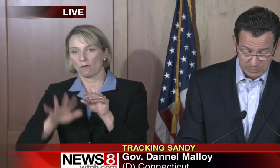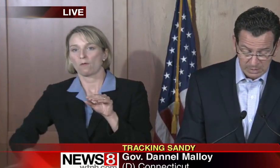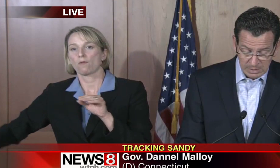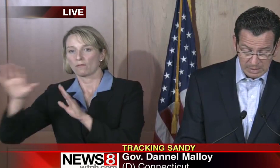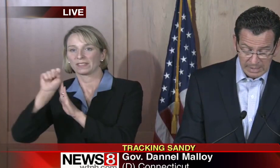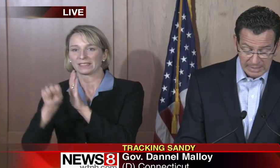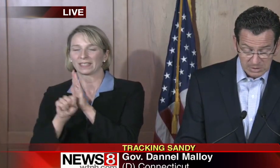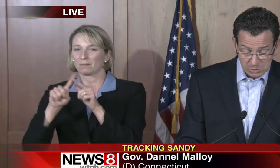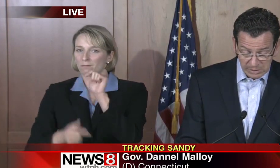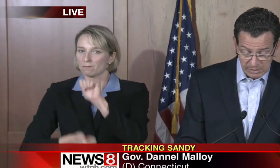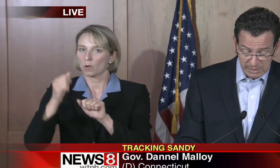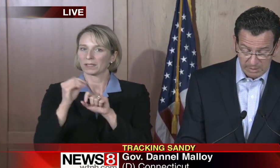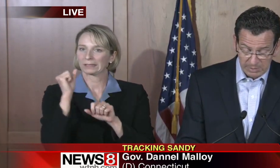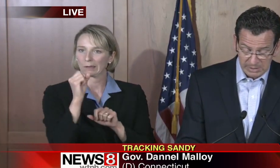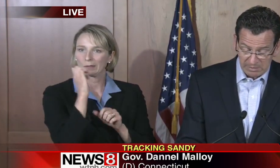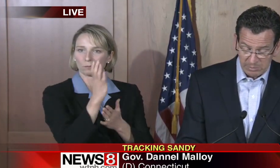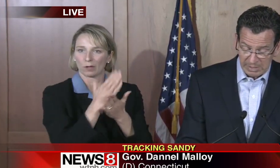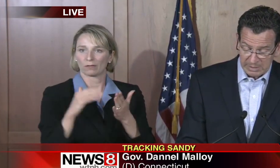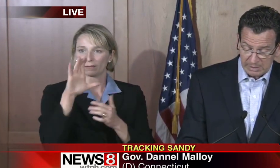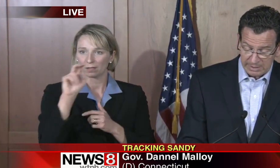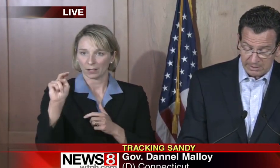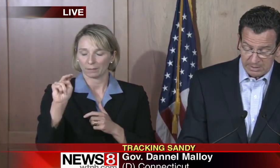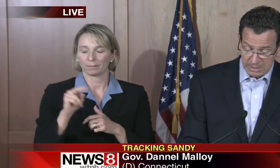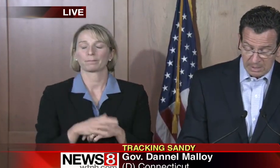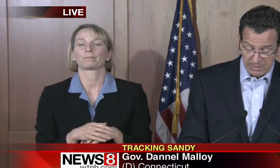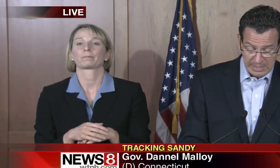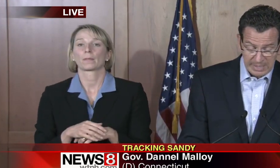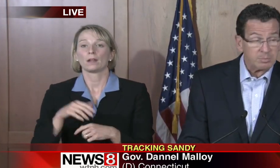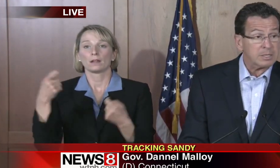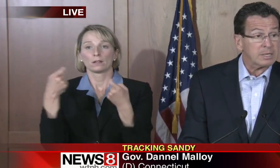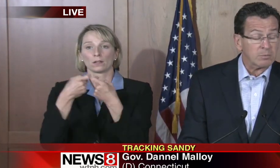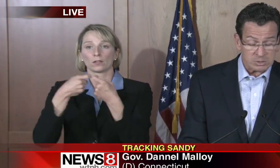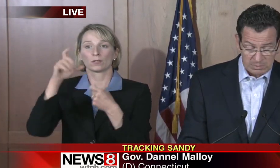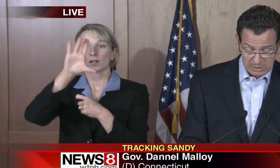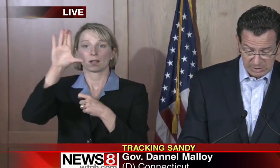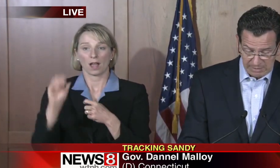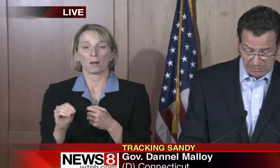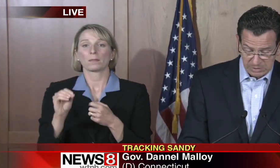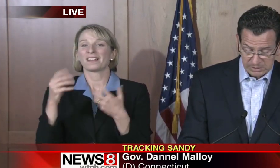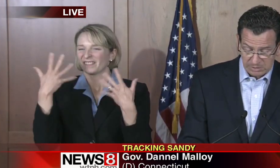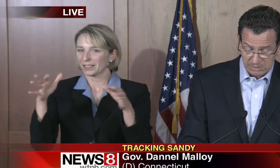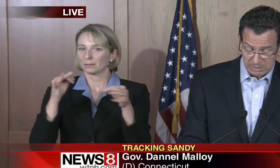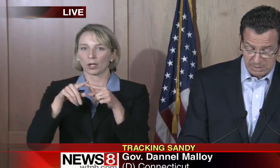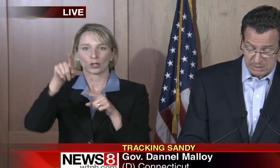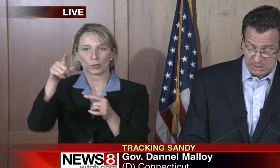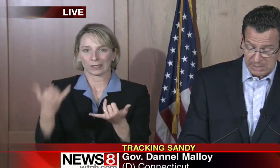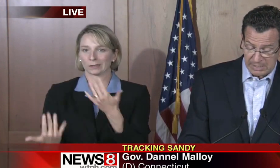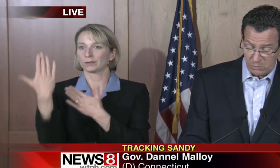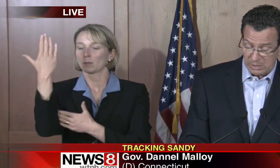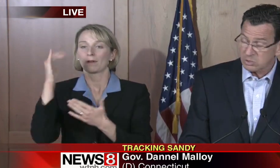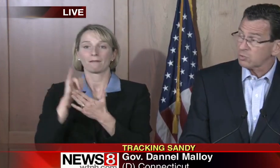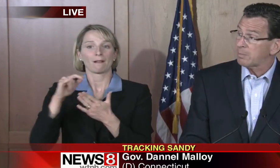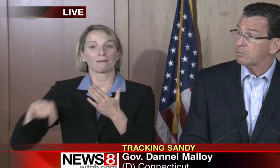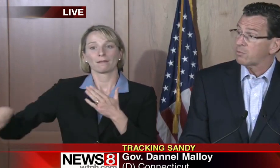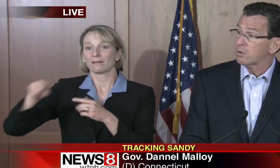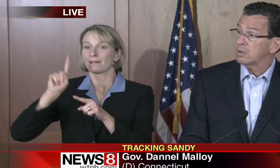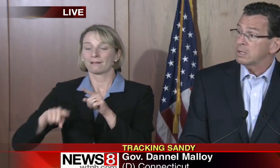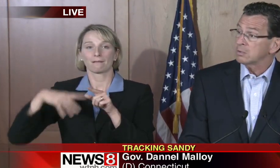state. As the utility companies have been making clear, they can't begin restoration efforts until the sustained